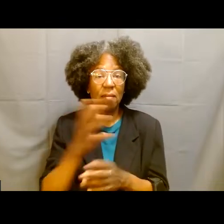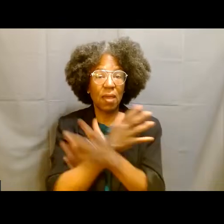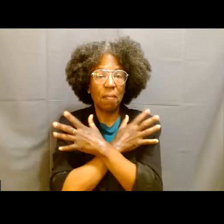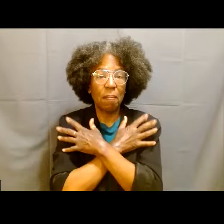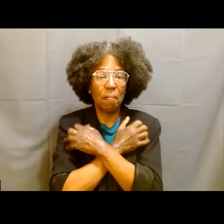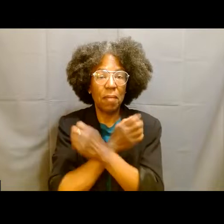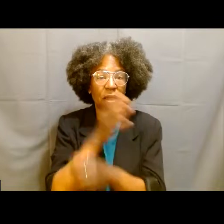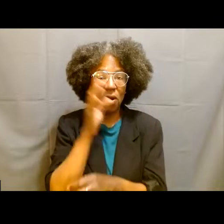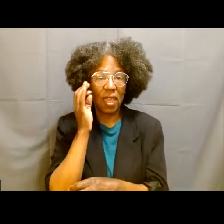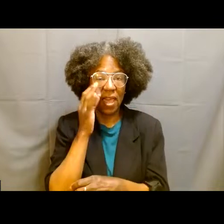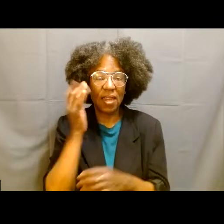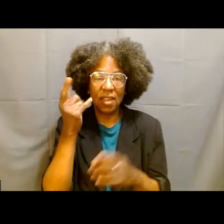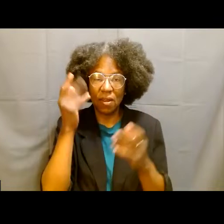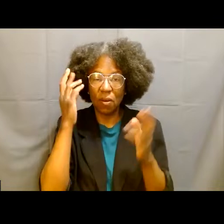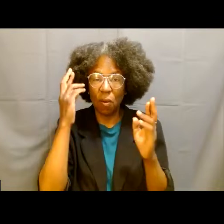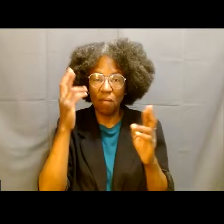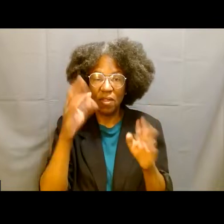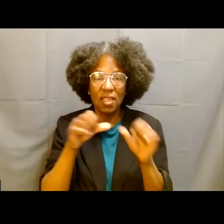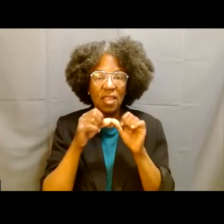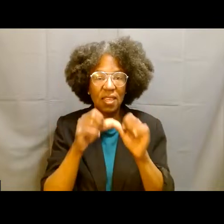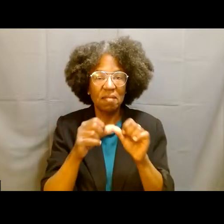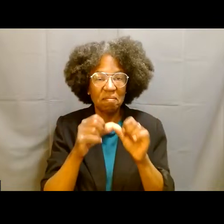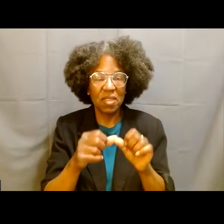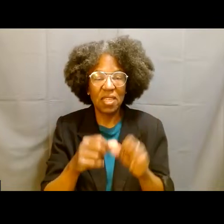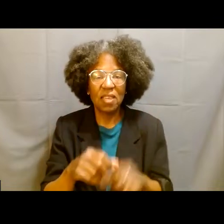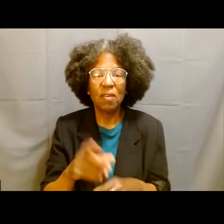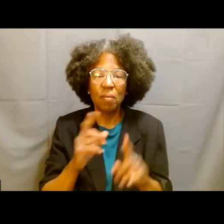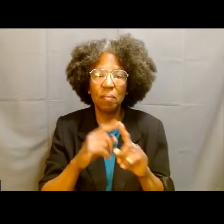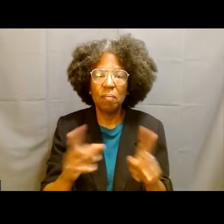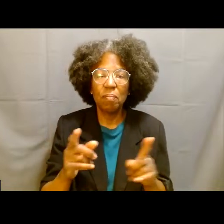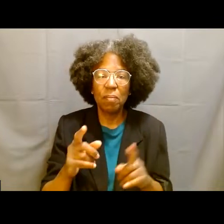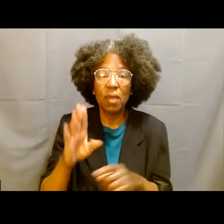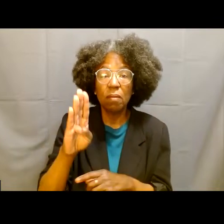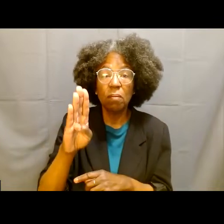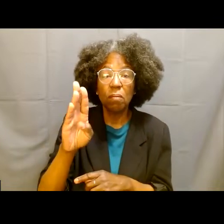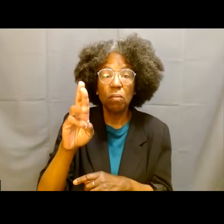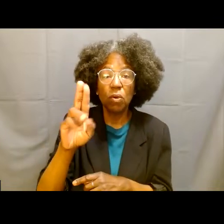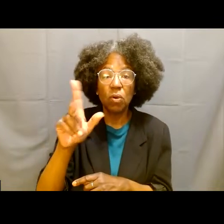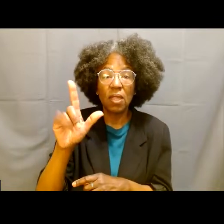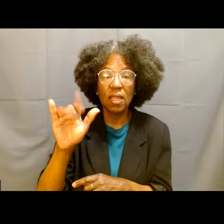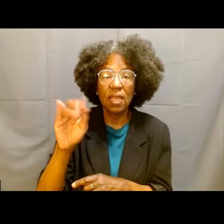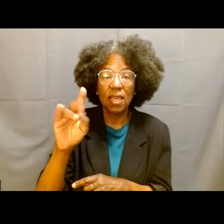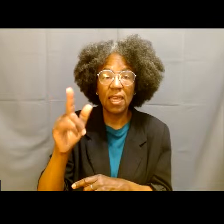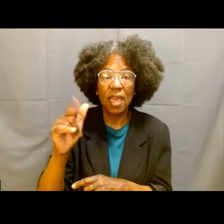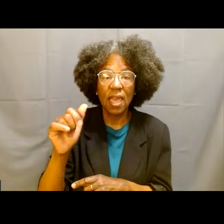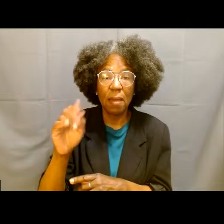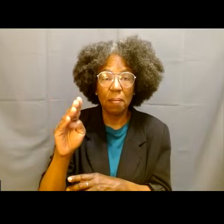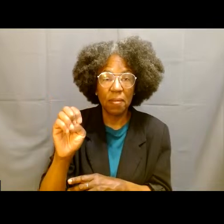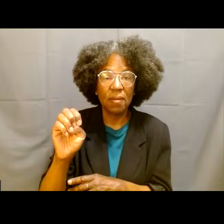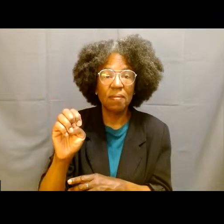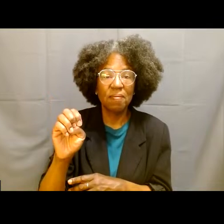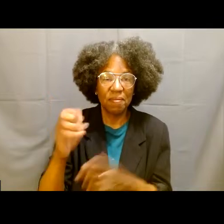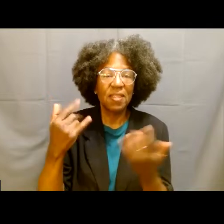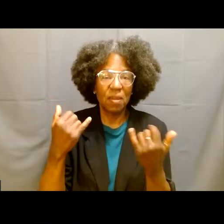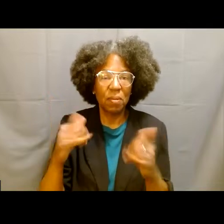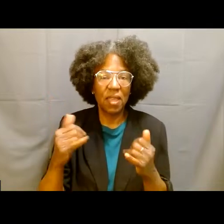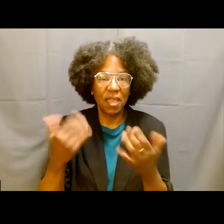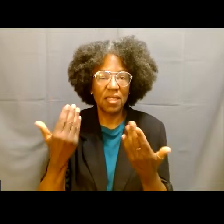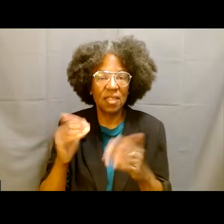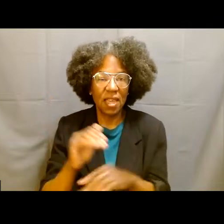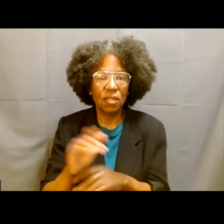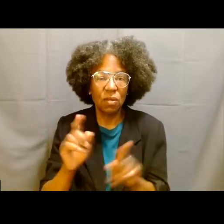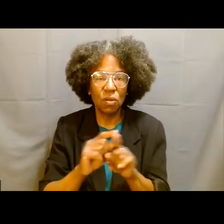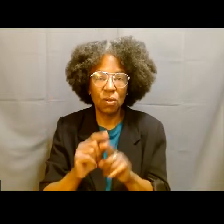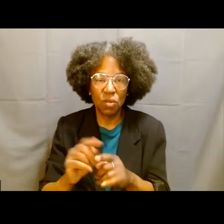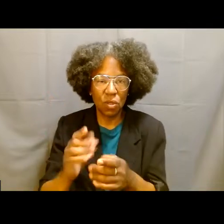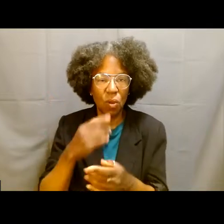and too bad for you guys. Well, Burlingame's playing tonight too. Yeah. So good luck to Burlingame. The